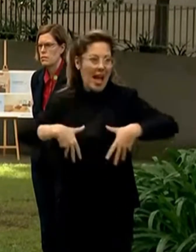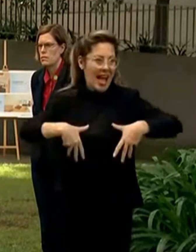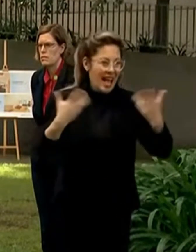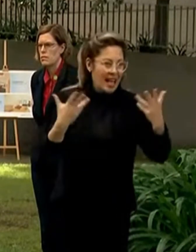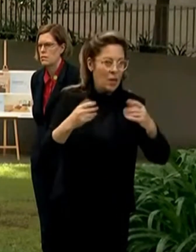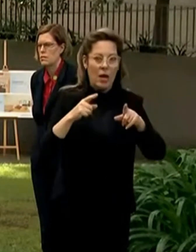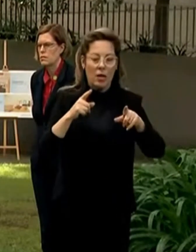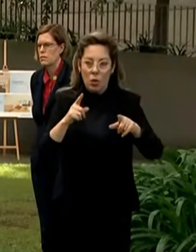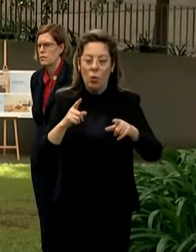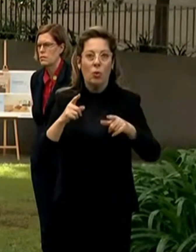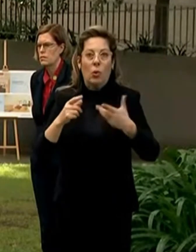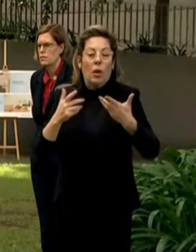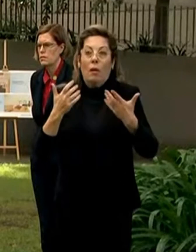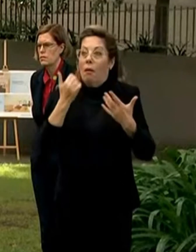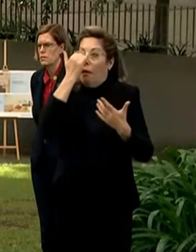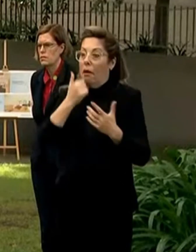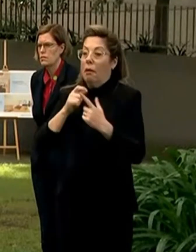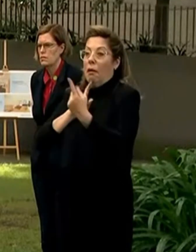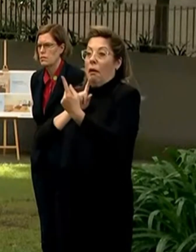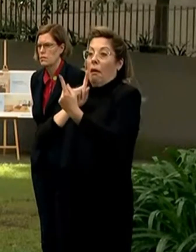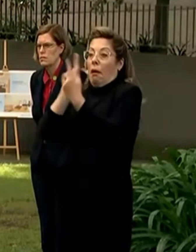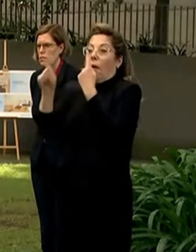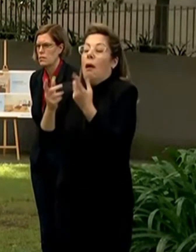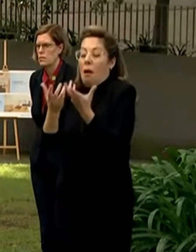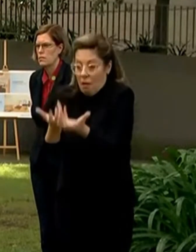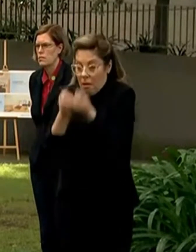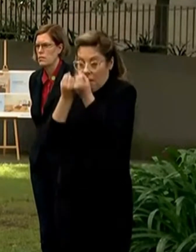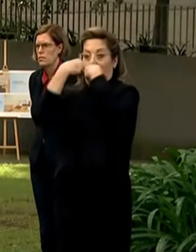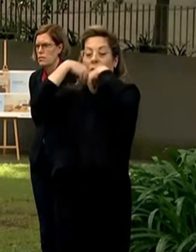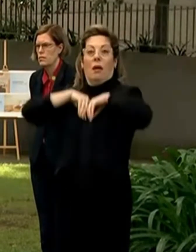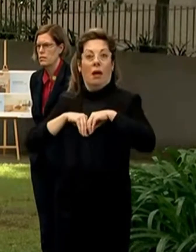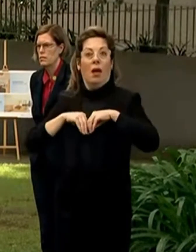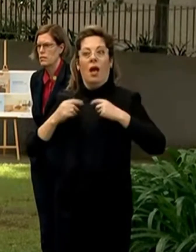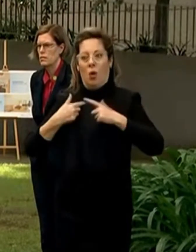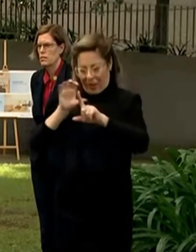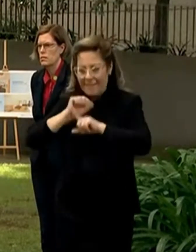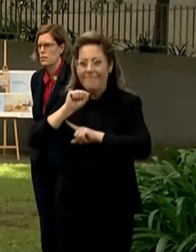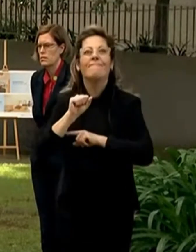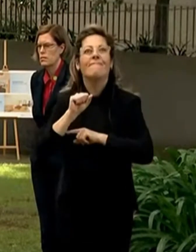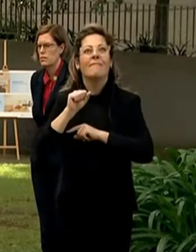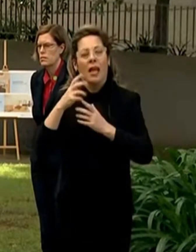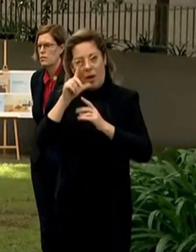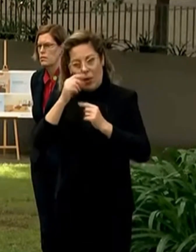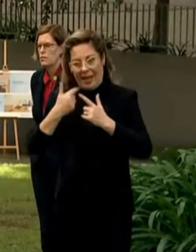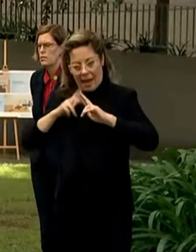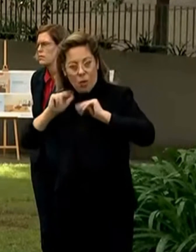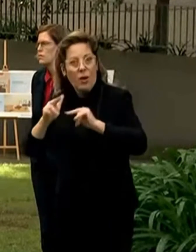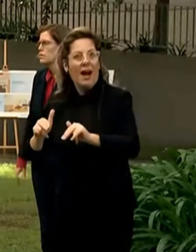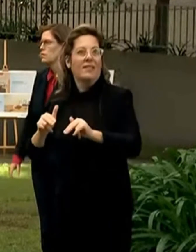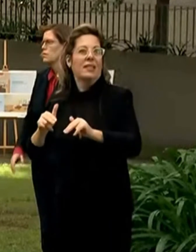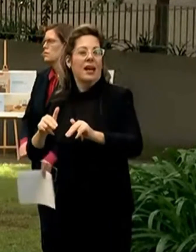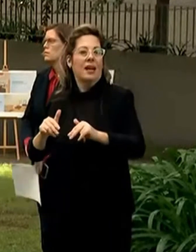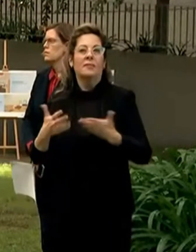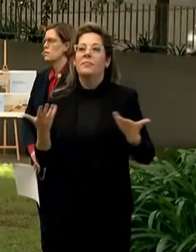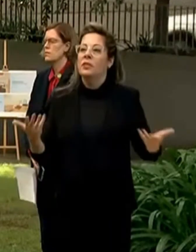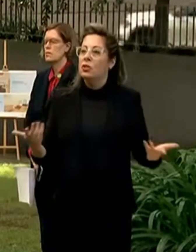have been exposed at a venue so that we can announce that and make people cautious and aware. And that's why to date we've announced the restrictions